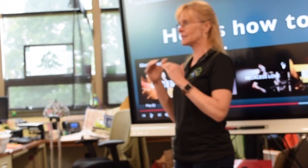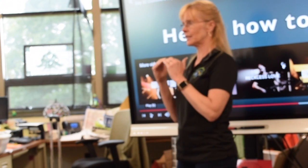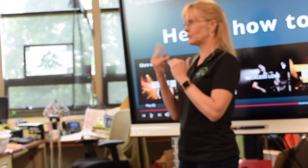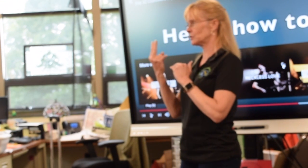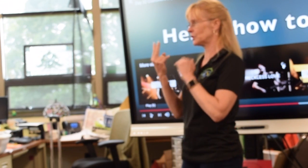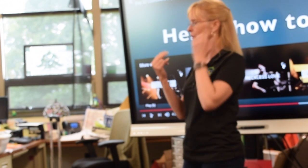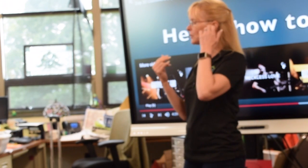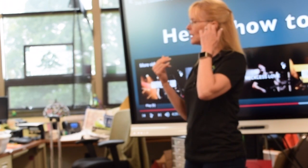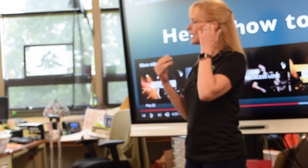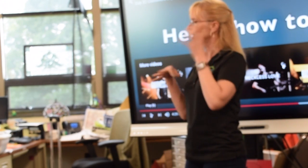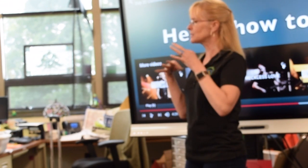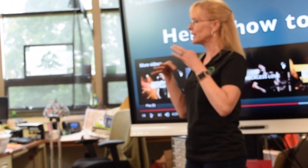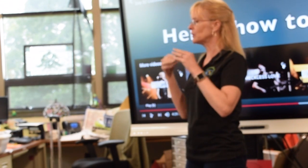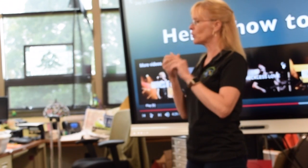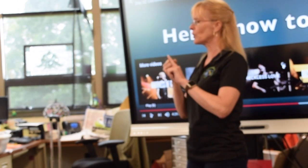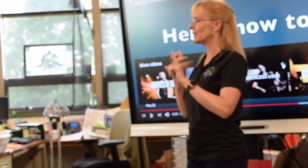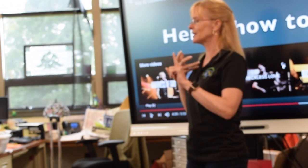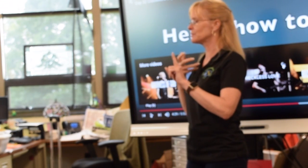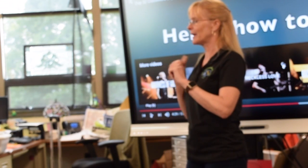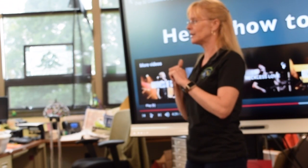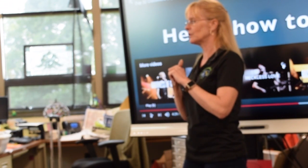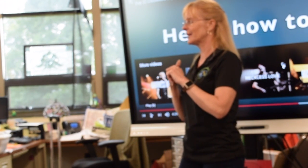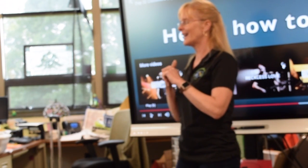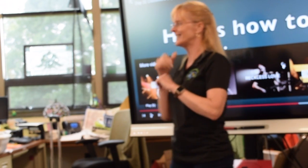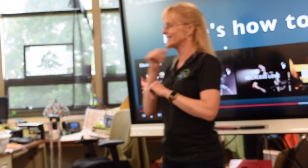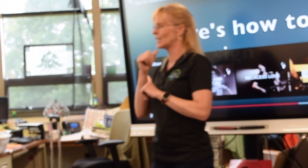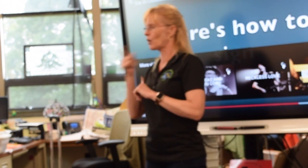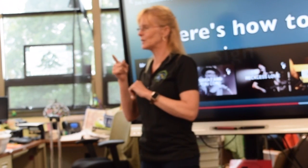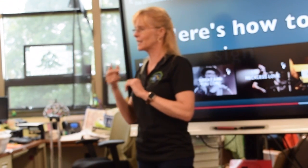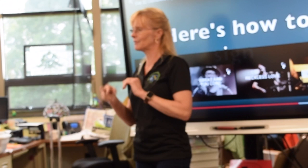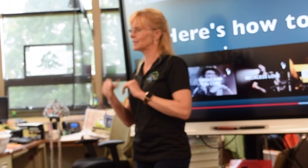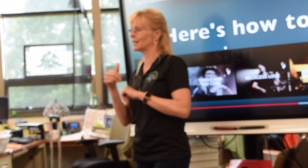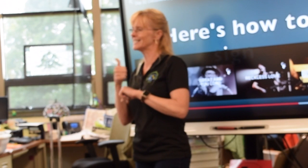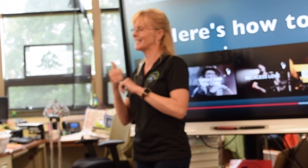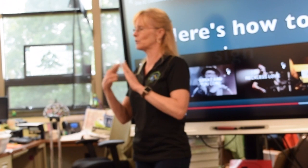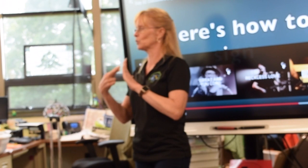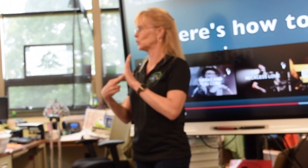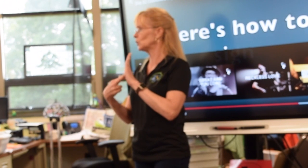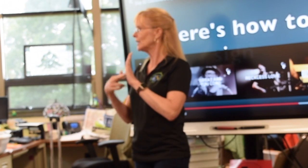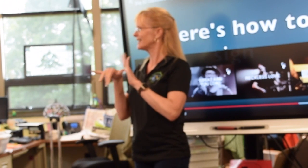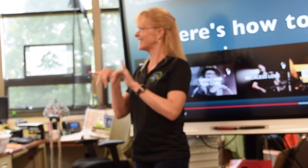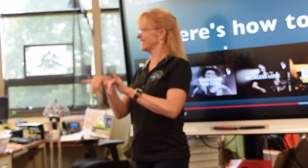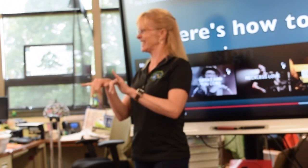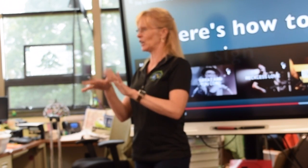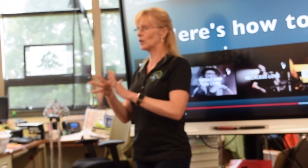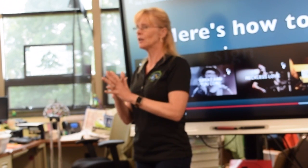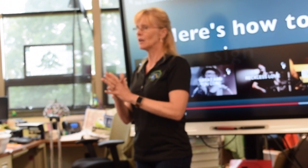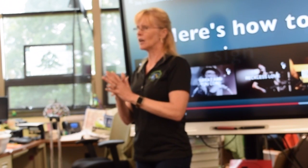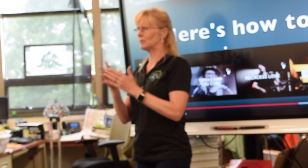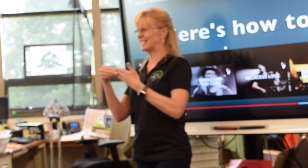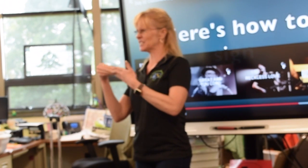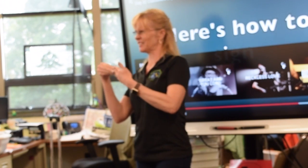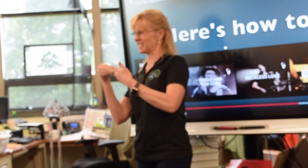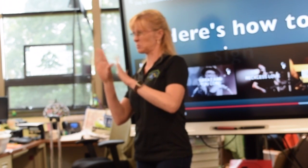level 2, explaining more and expanding on that. It doesn't always have a set rule that's there. It is flexible